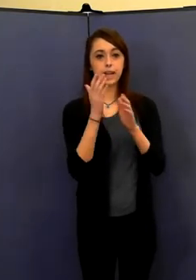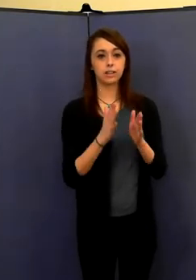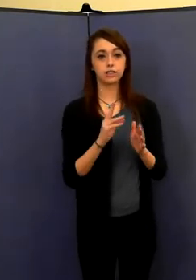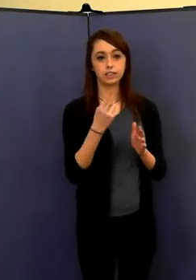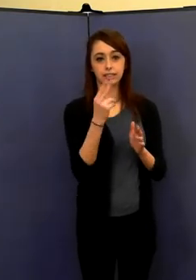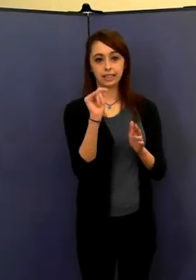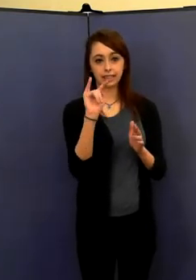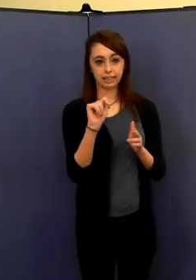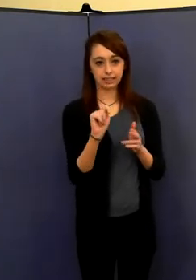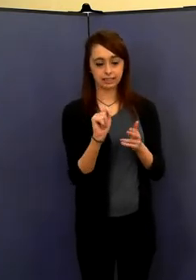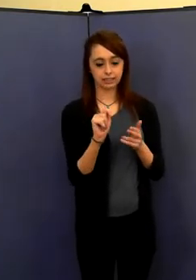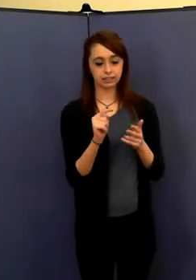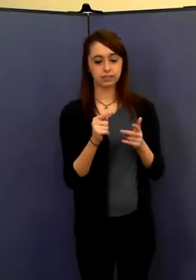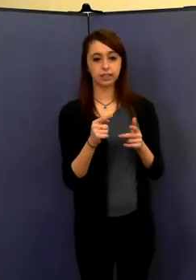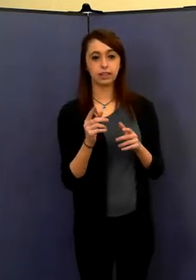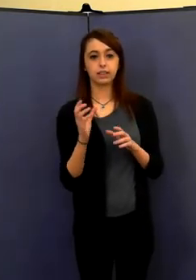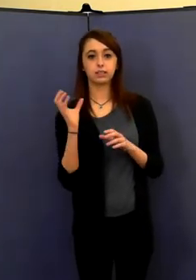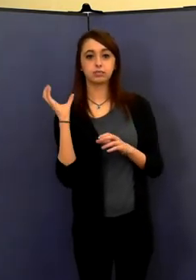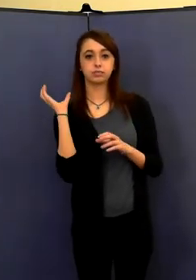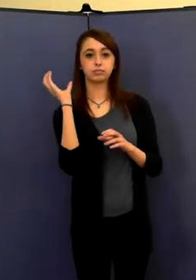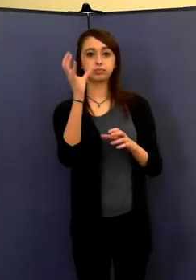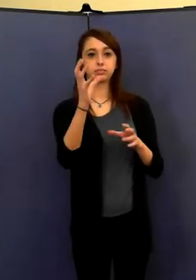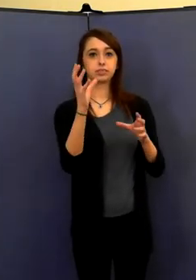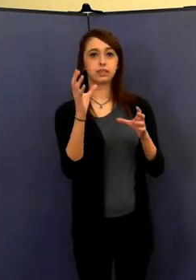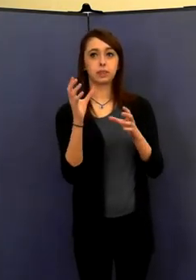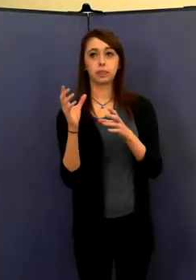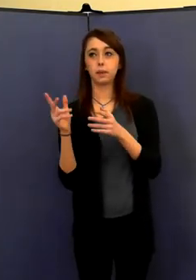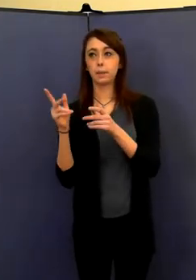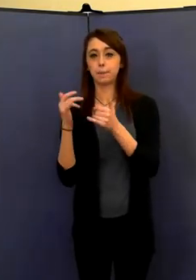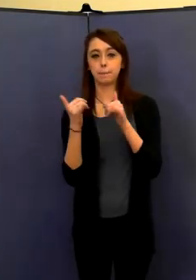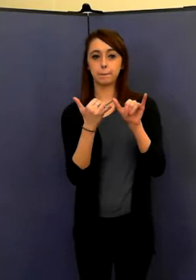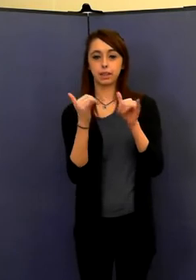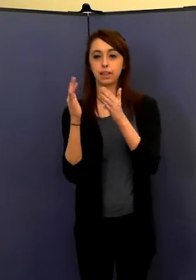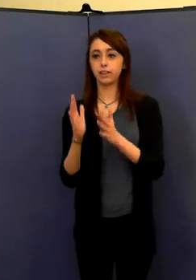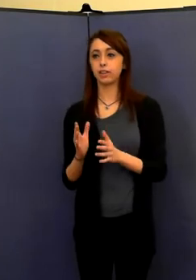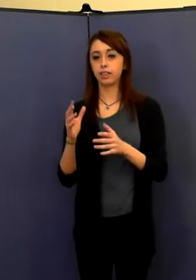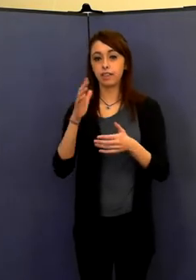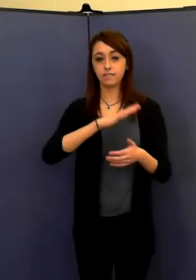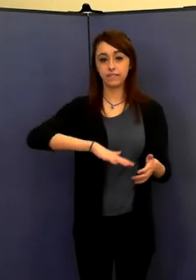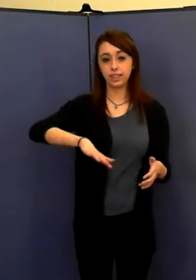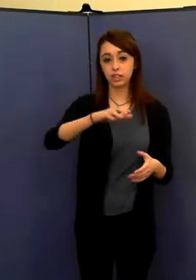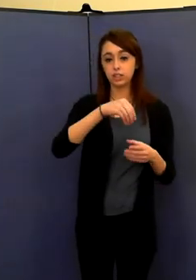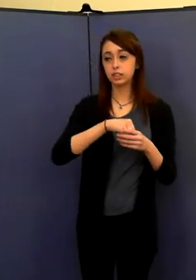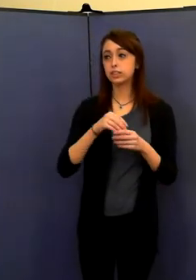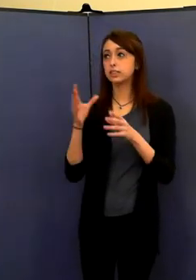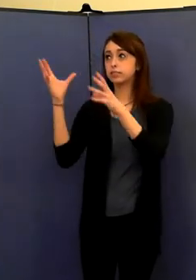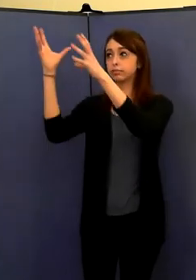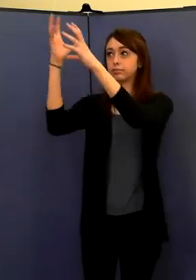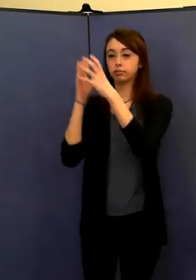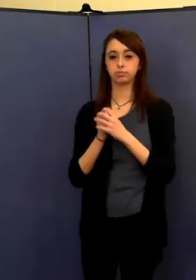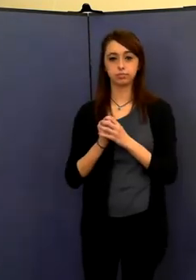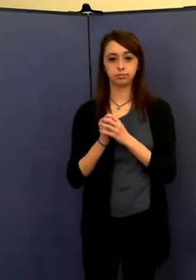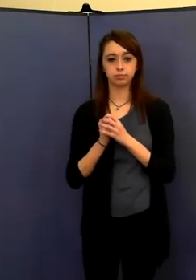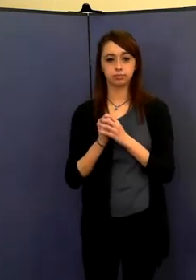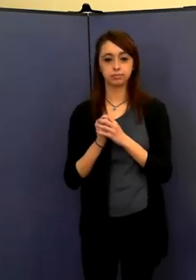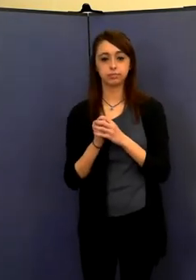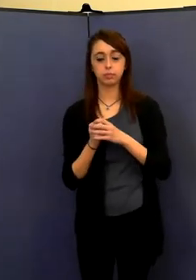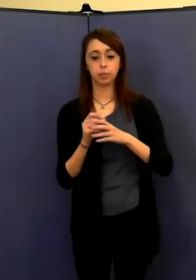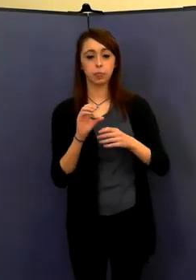air, and that gets caught by a team and a player in the field. Or the pitcher throws 3 strikes in a row,